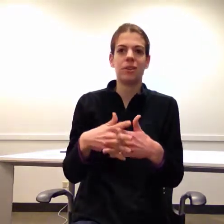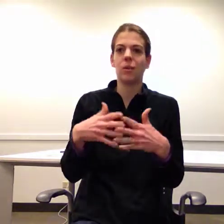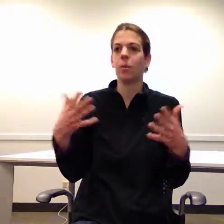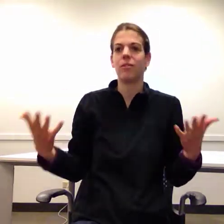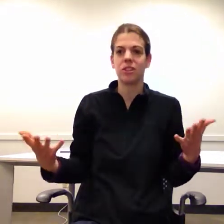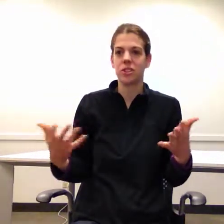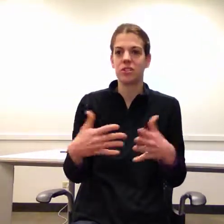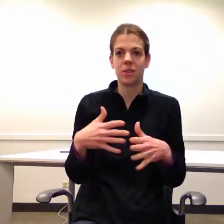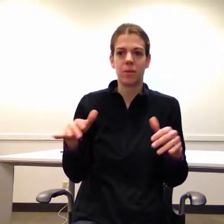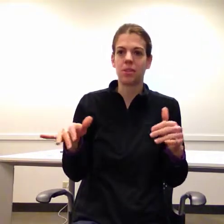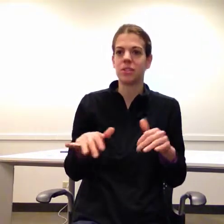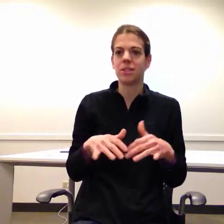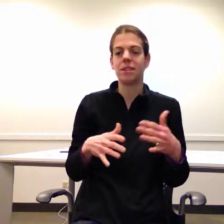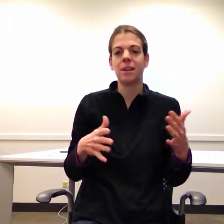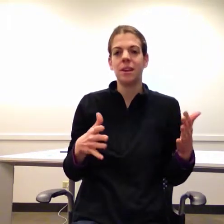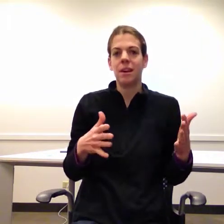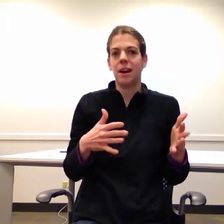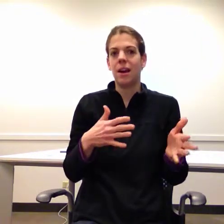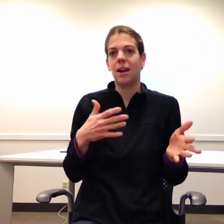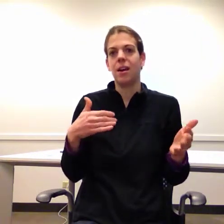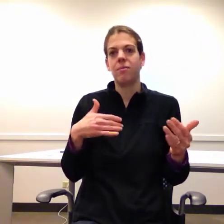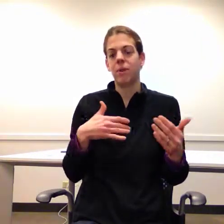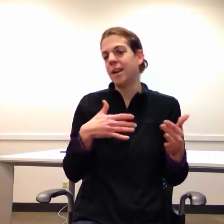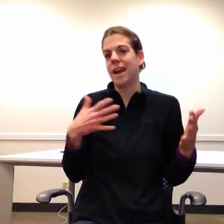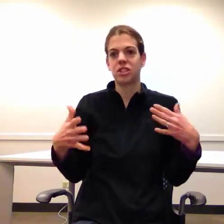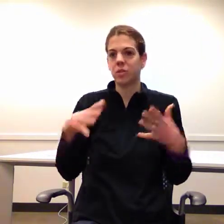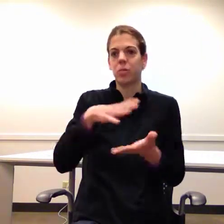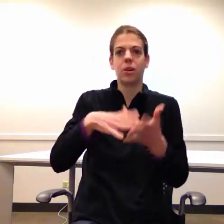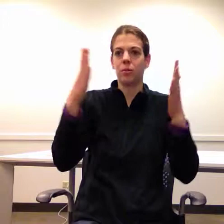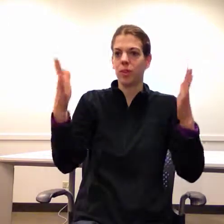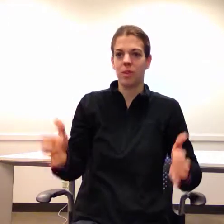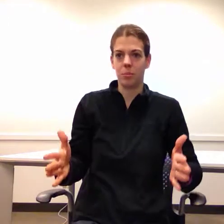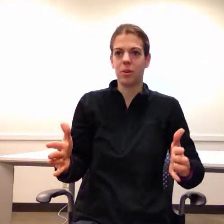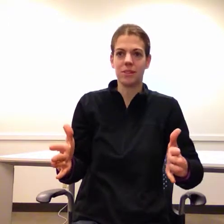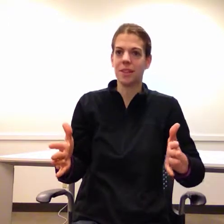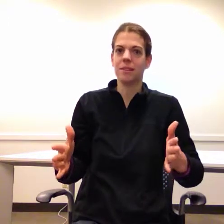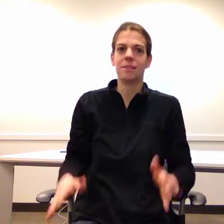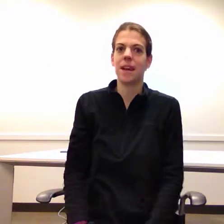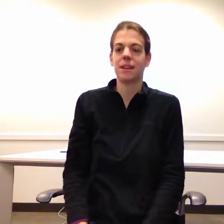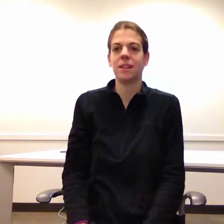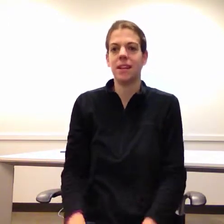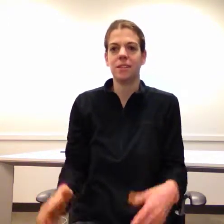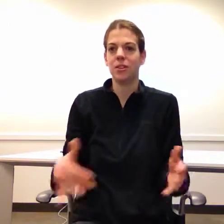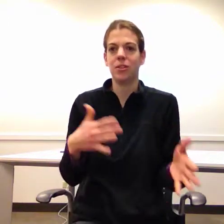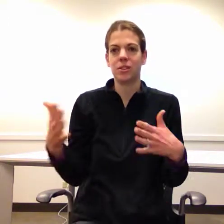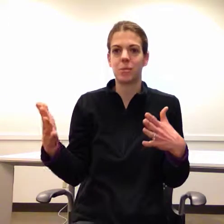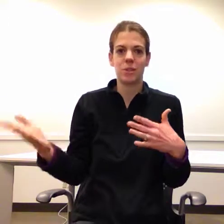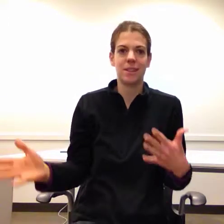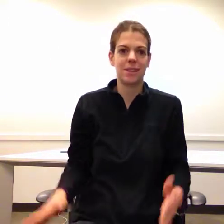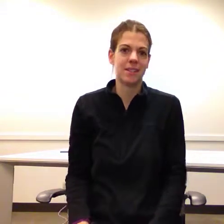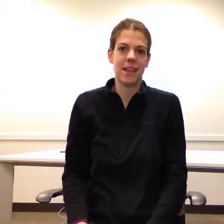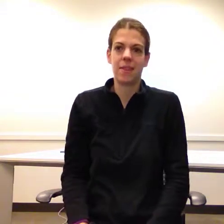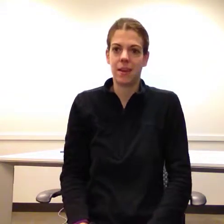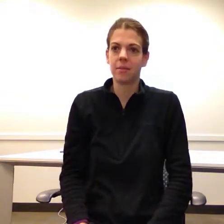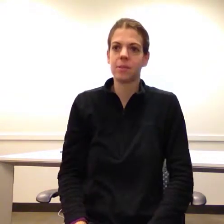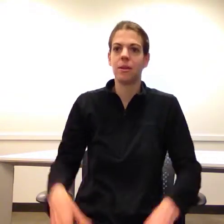different professions or something are just an action word with a person tagged on the end, so you know it's a person that does that thing. So